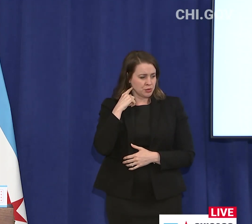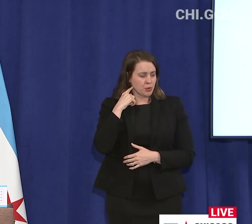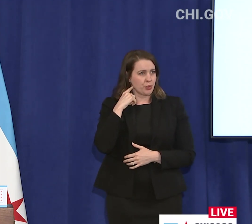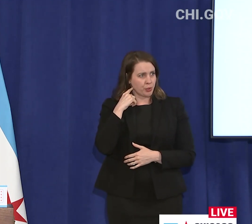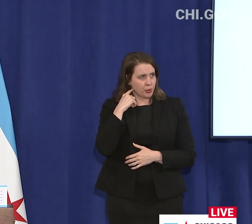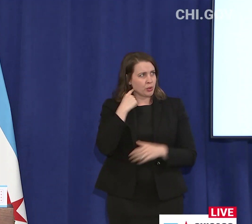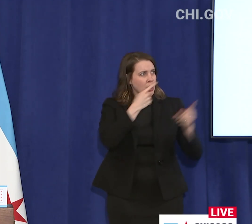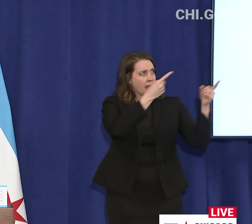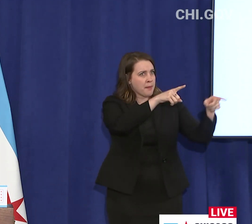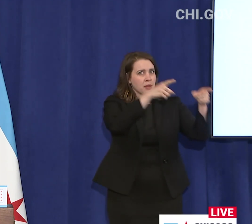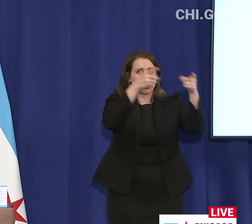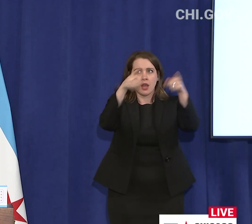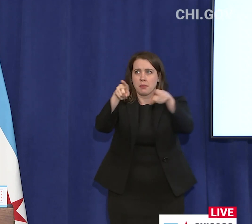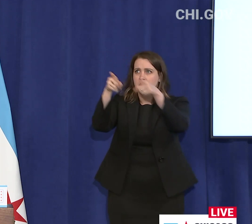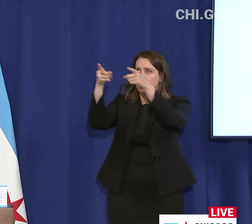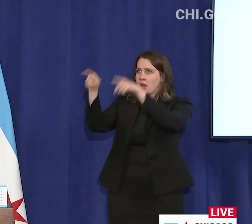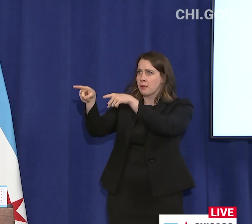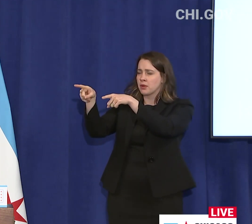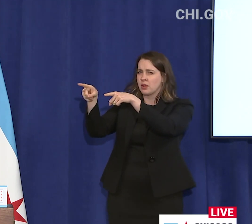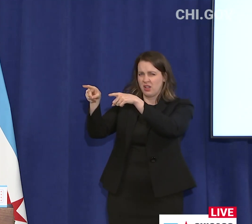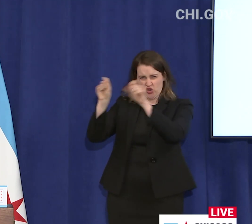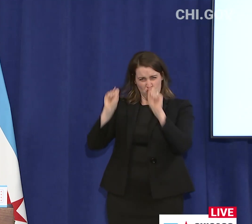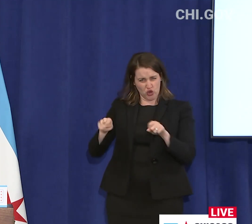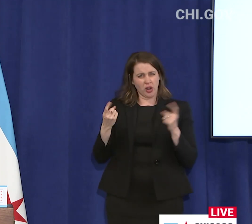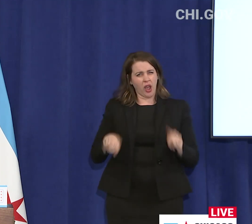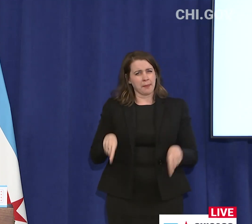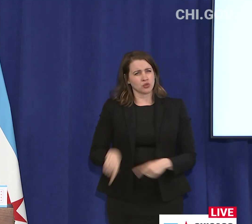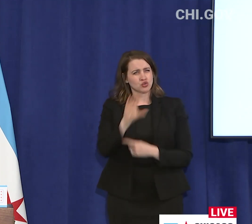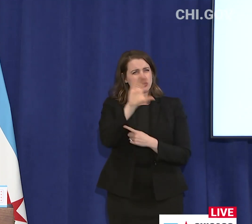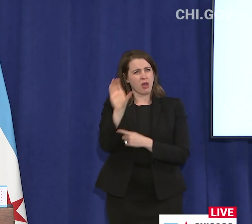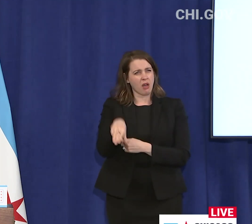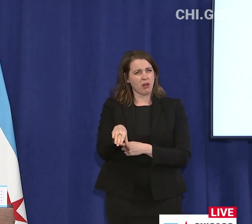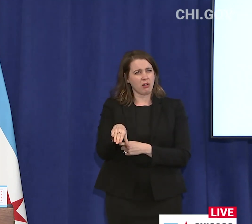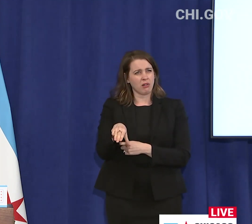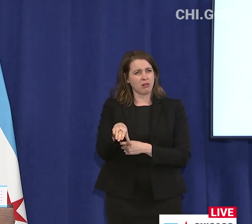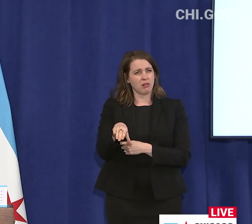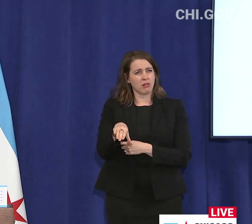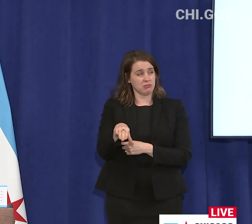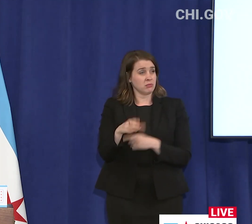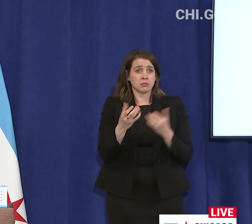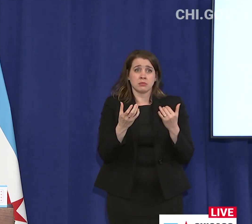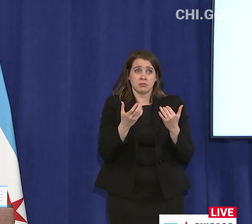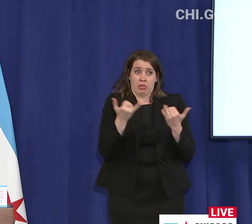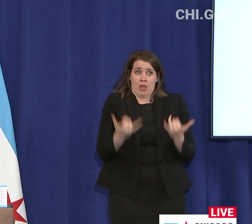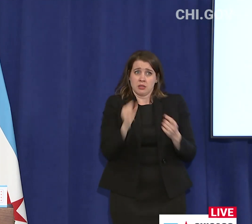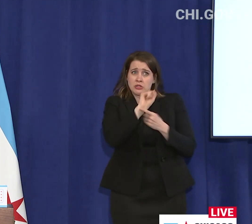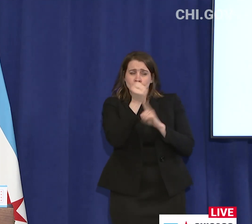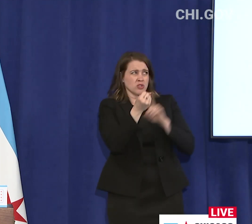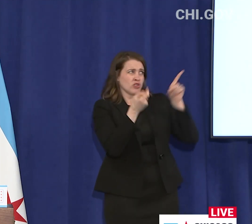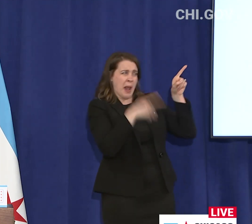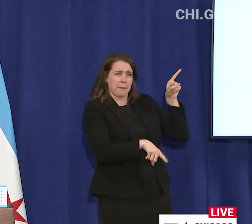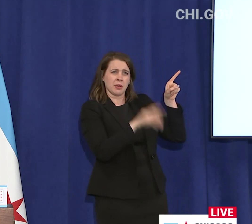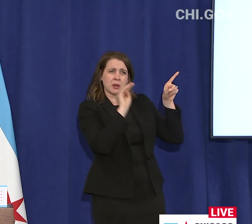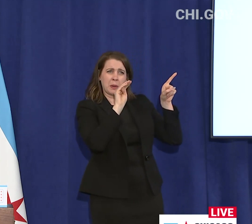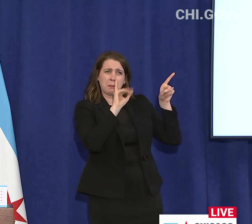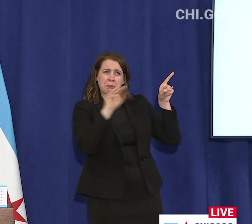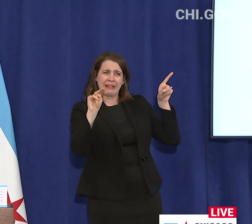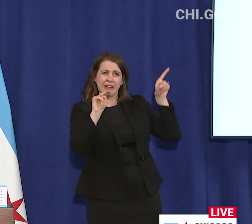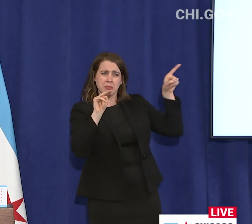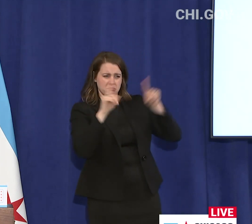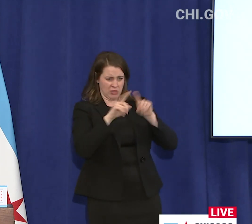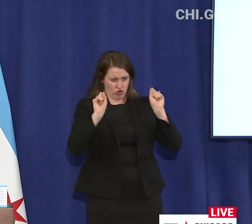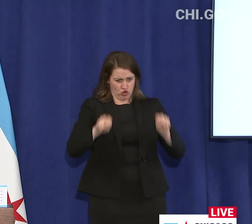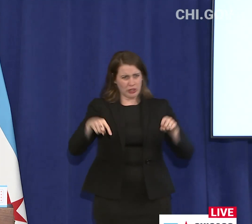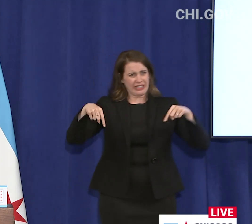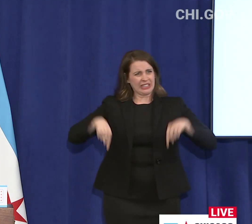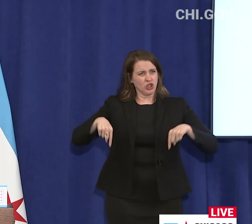Minneapolis. This could be me. This could be our city. This could be us going through this incredibly challenging time.